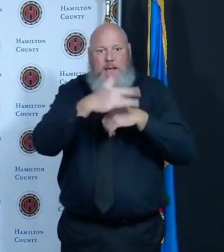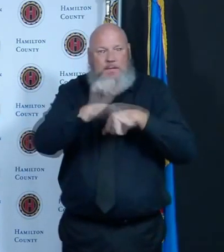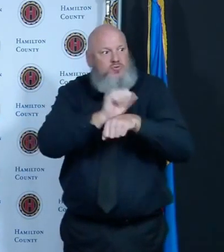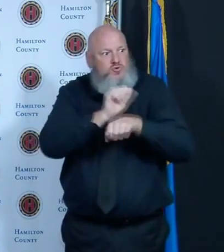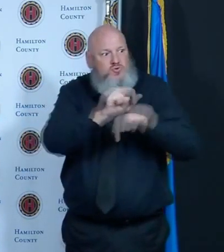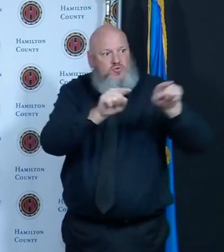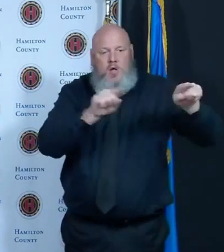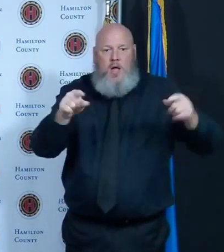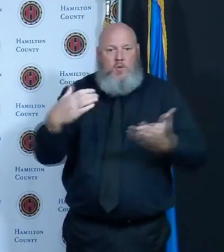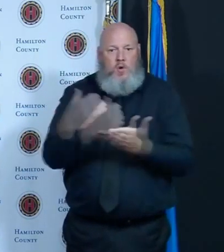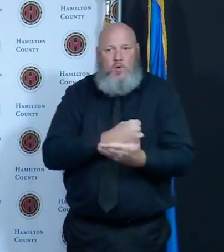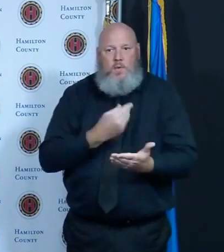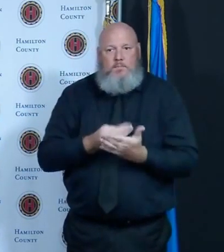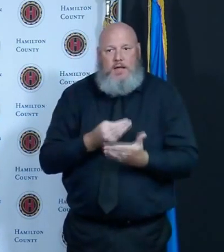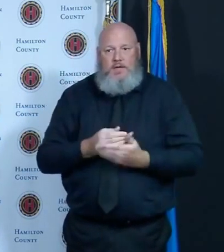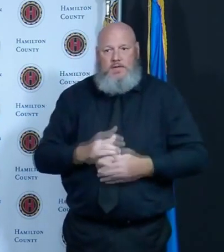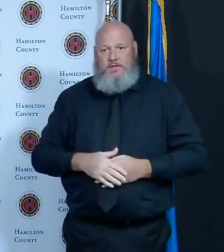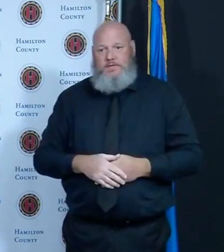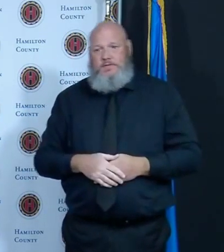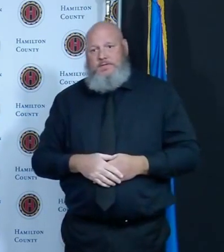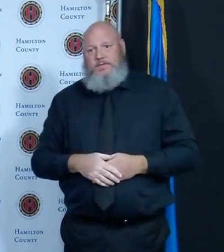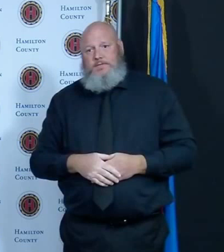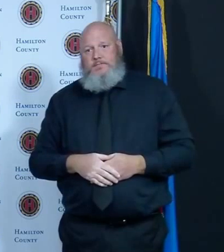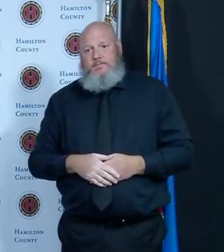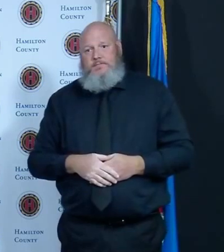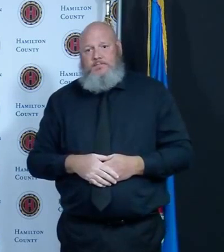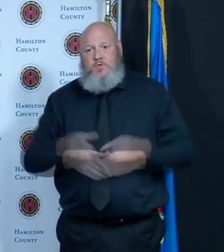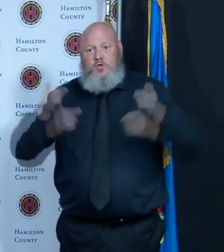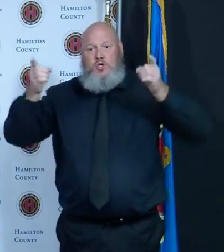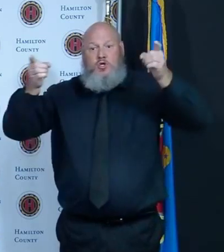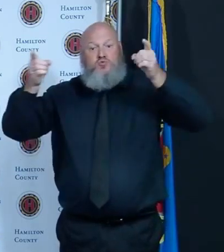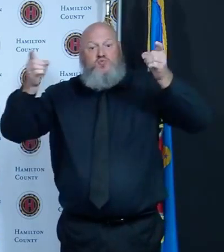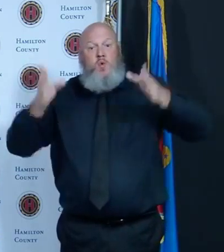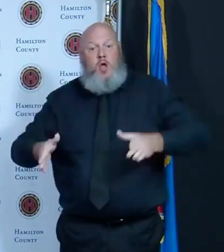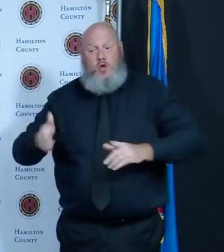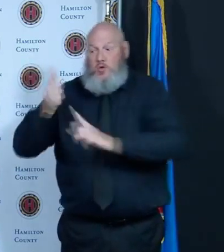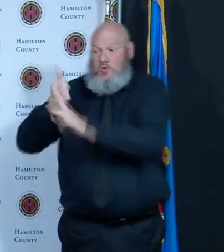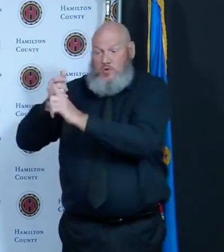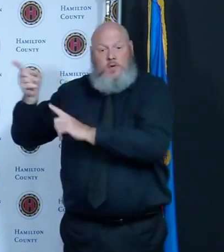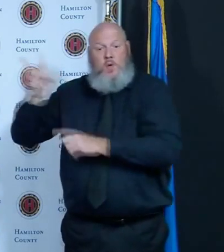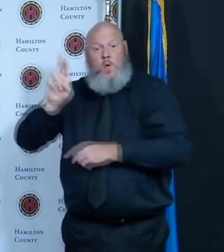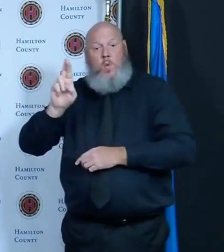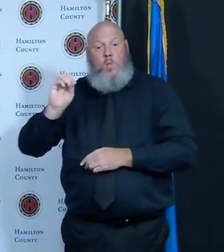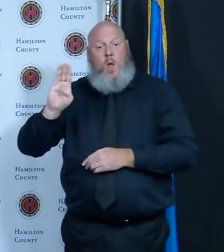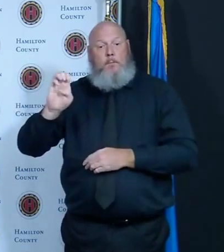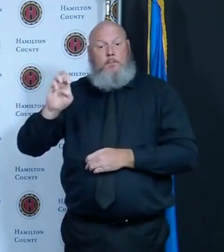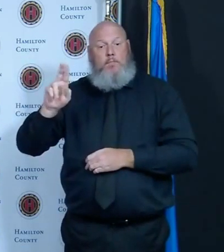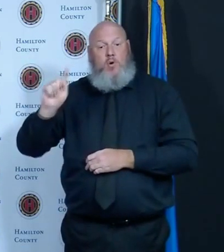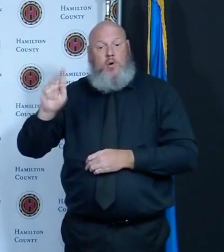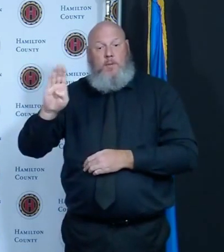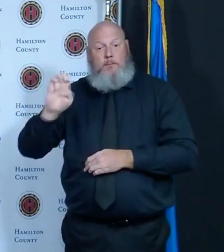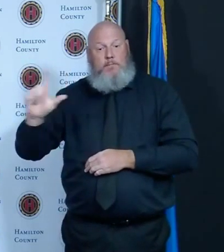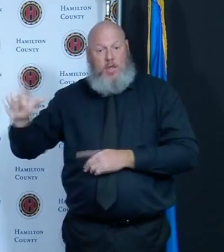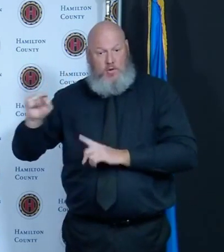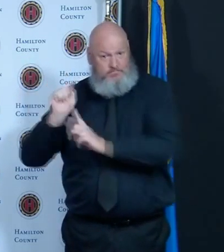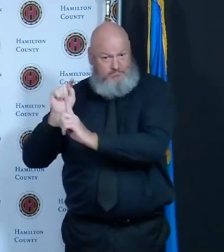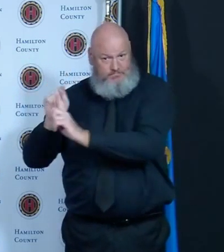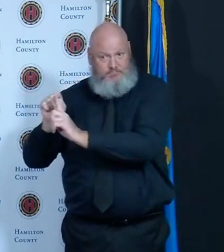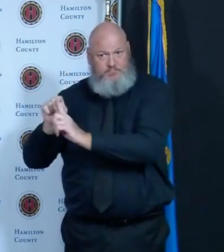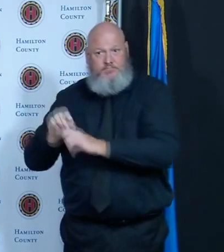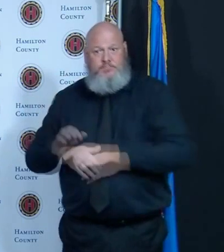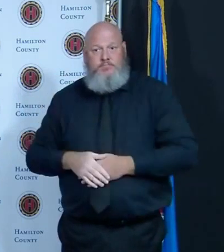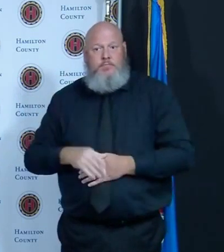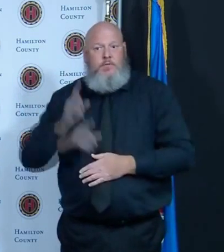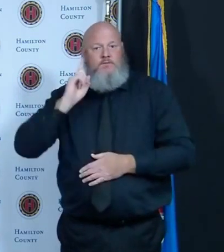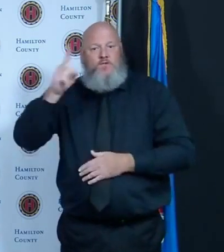working on employment contracts, how the county responds in a space of economic opportunity